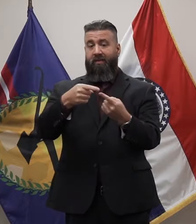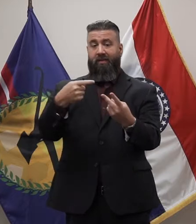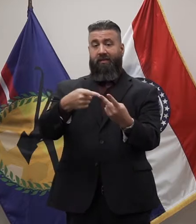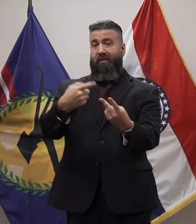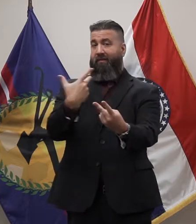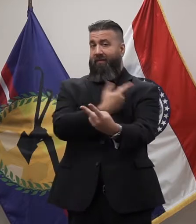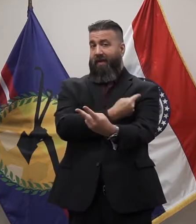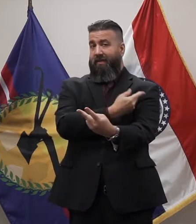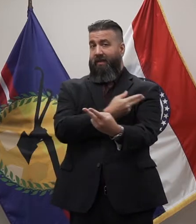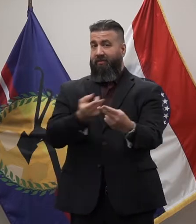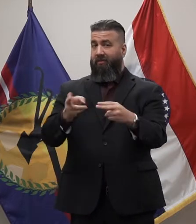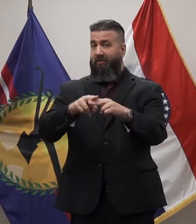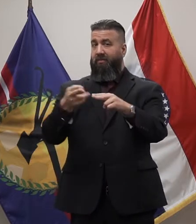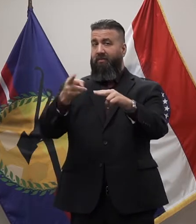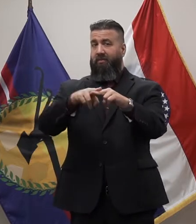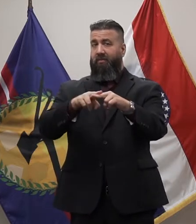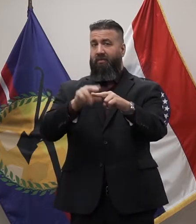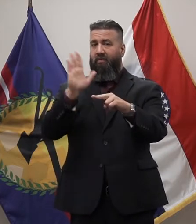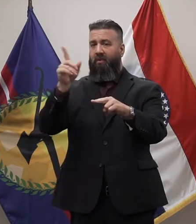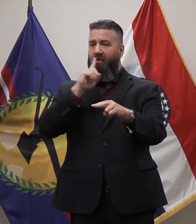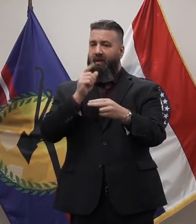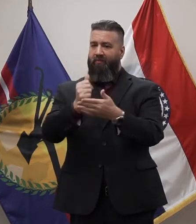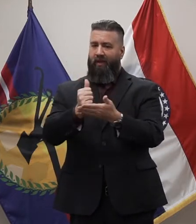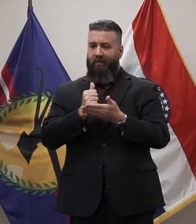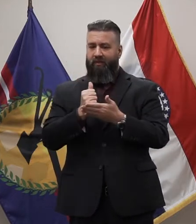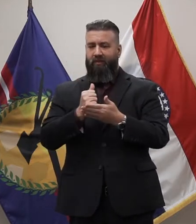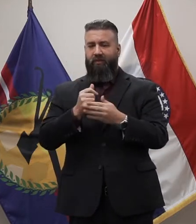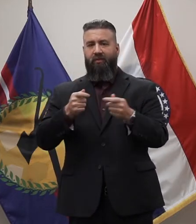a long way in getting this virus under control.